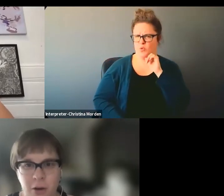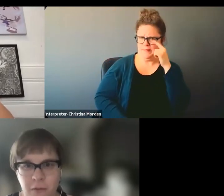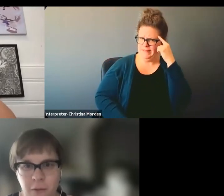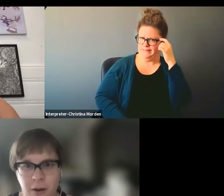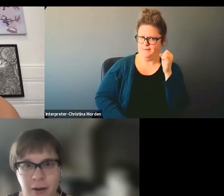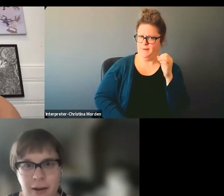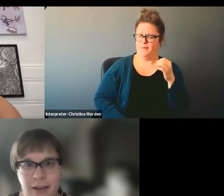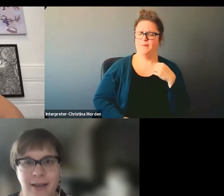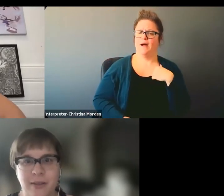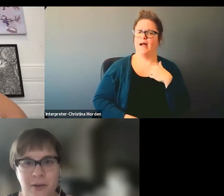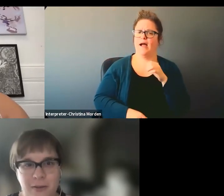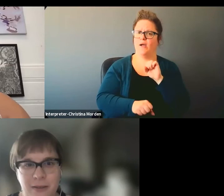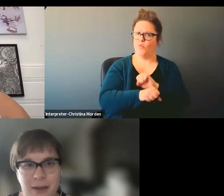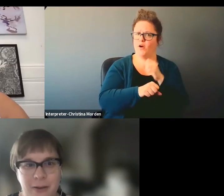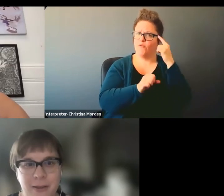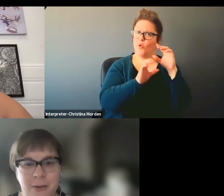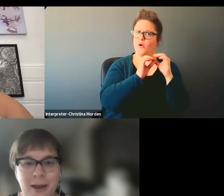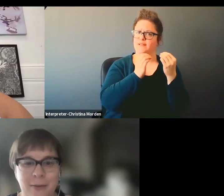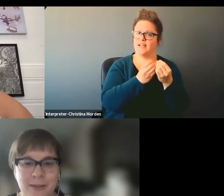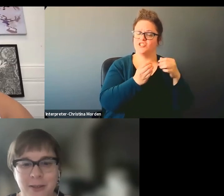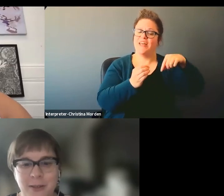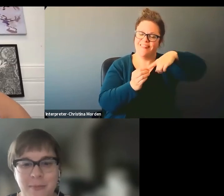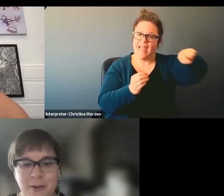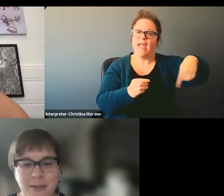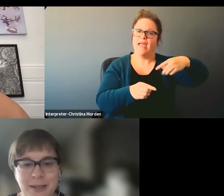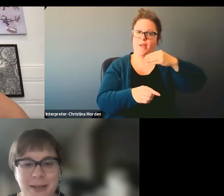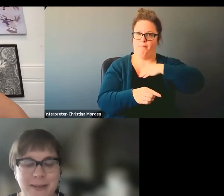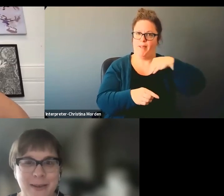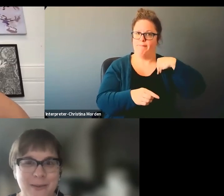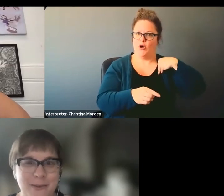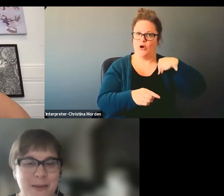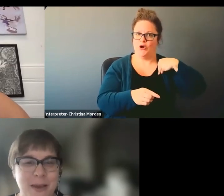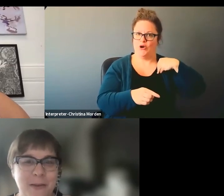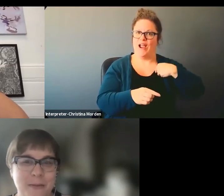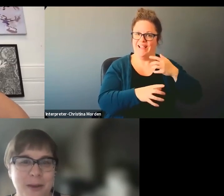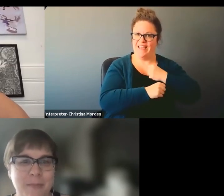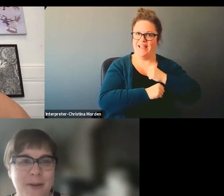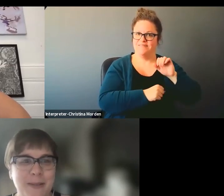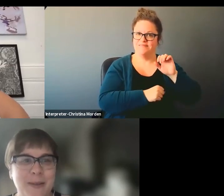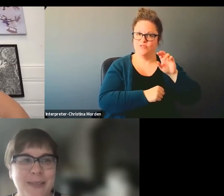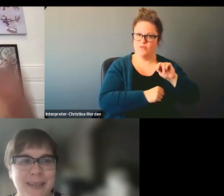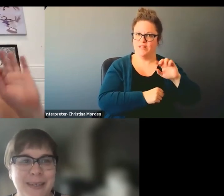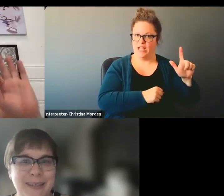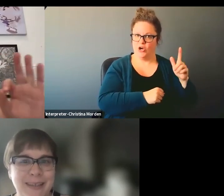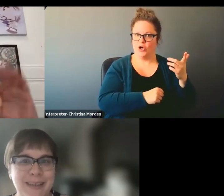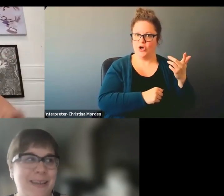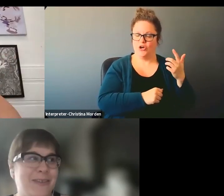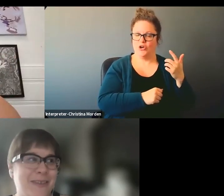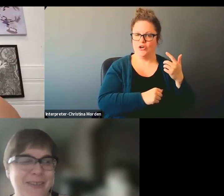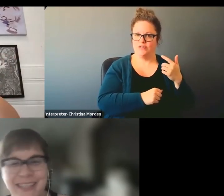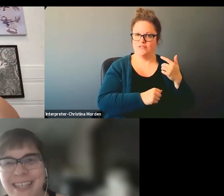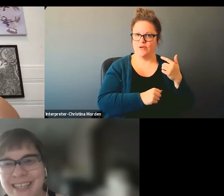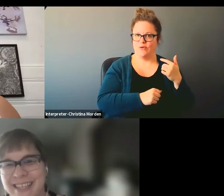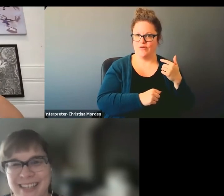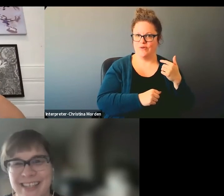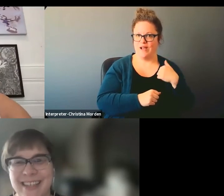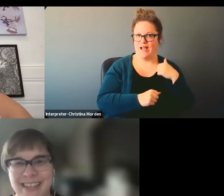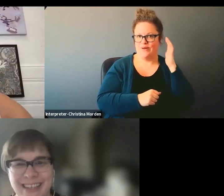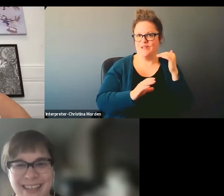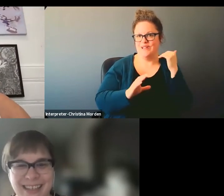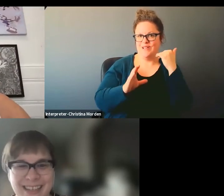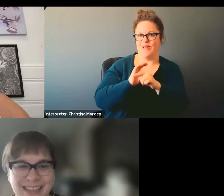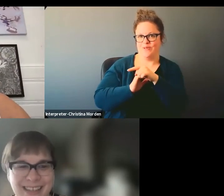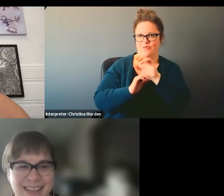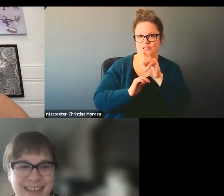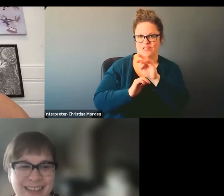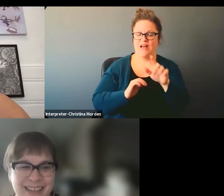that I work for gets your newsletter. So I was Okay. just about to send you an email from my personal to I was just introduce. going to put great. So